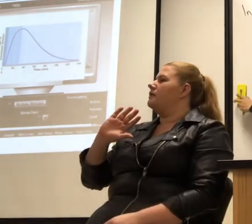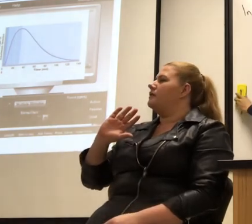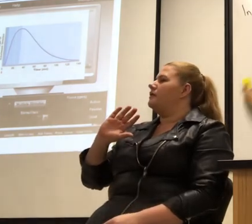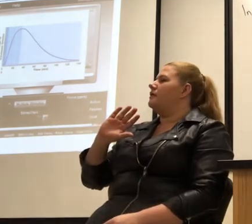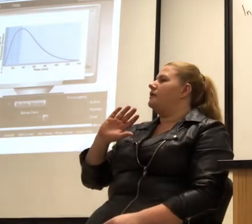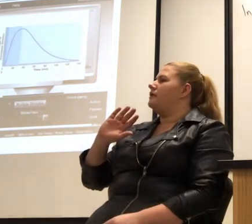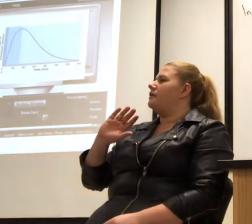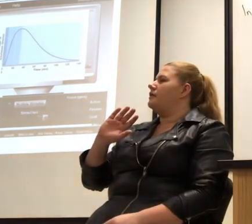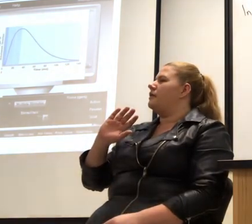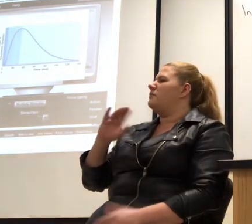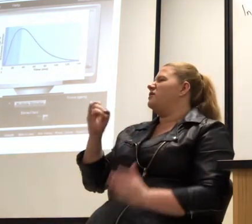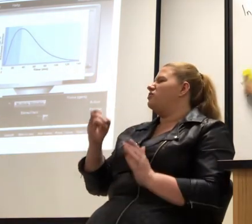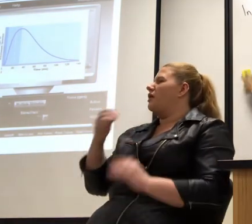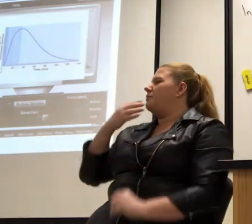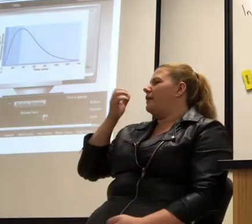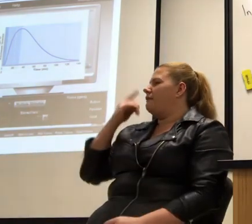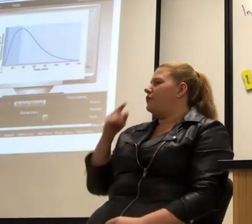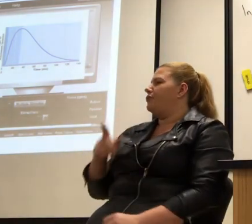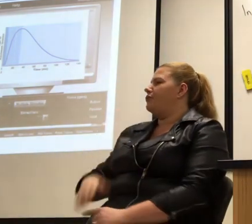draw this a little better.